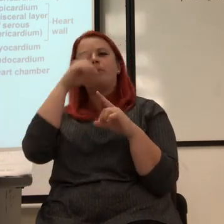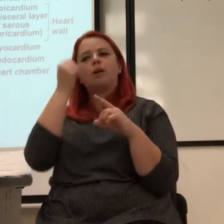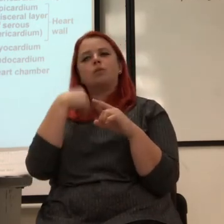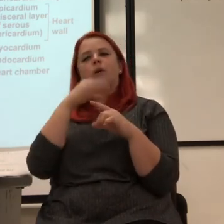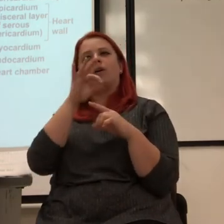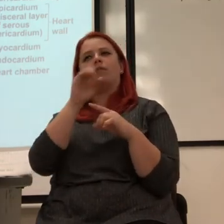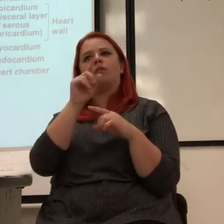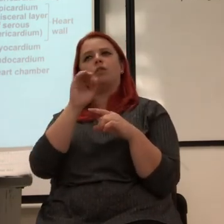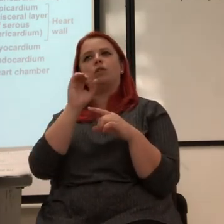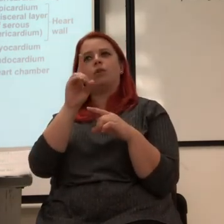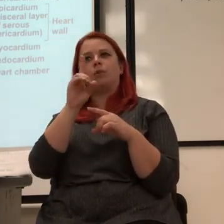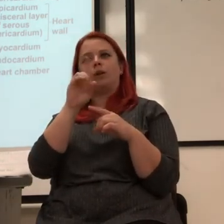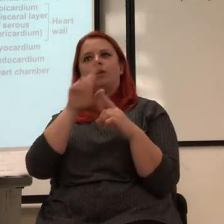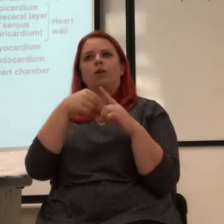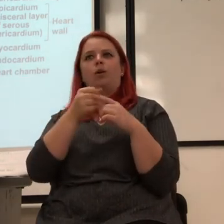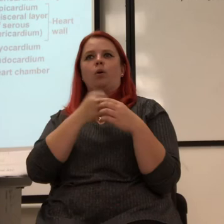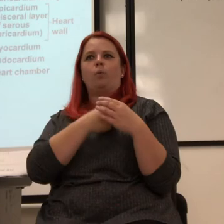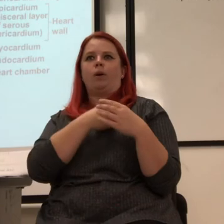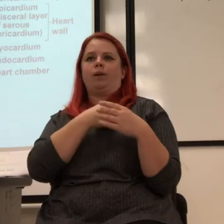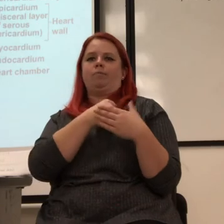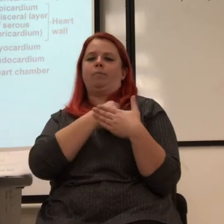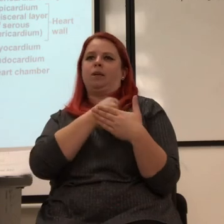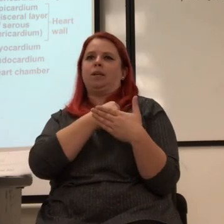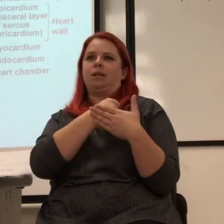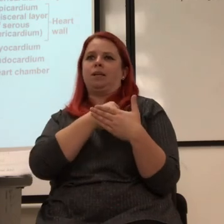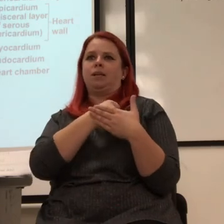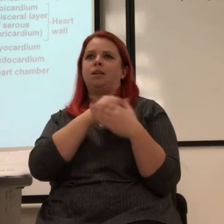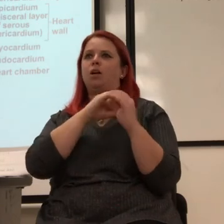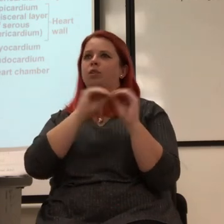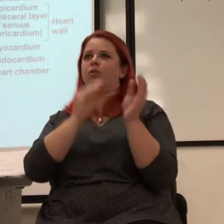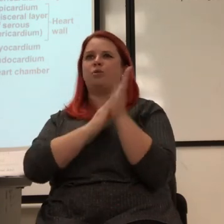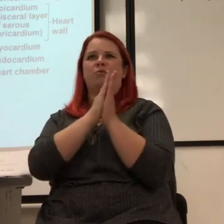creates a frictionless environment, so there's no rubbing of tissues.